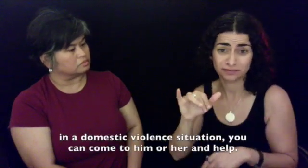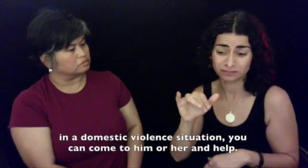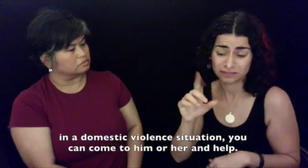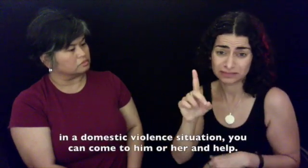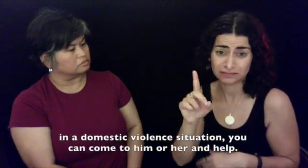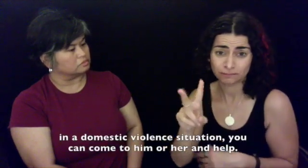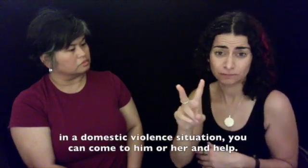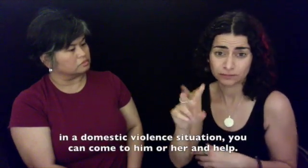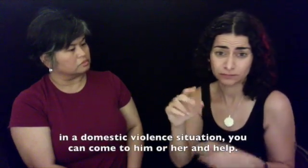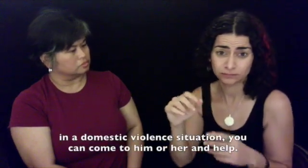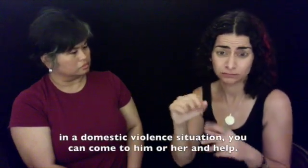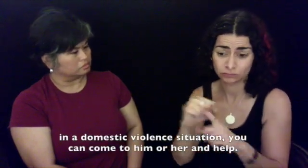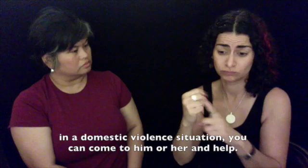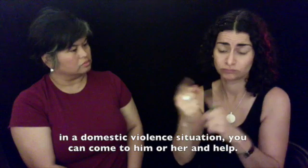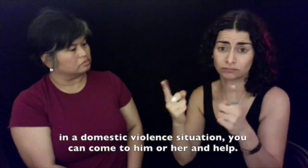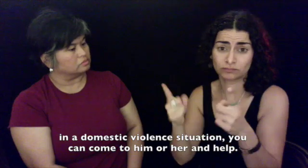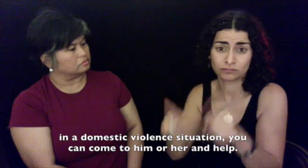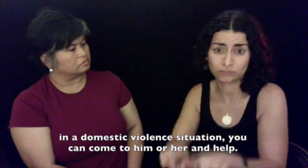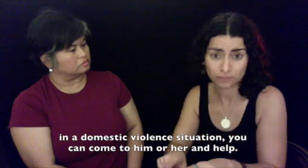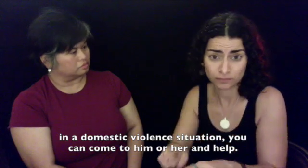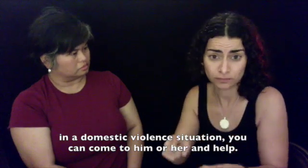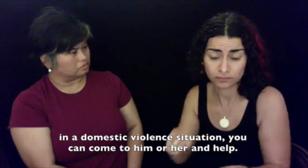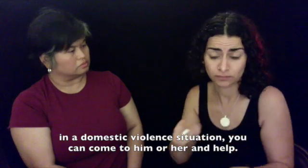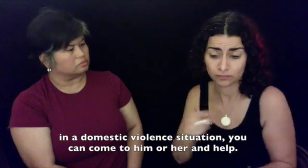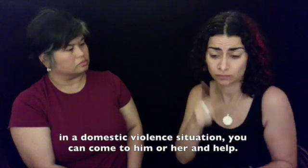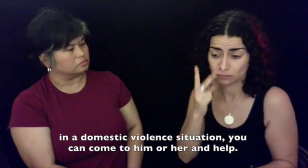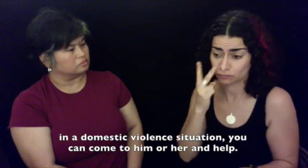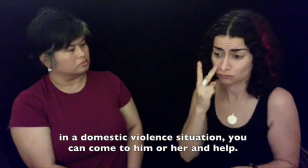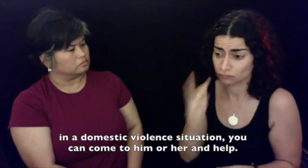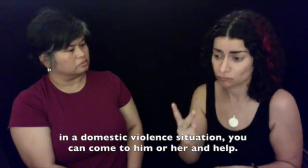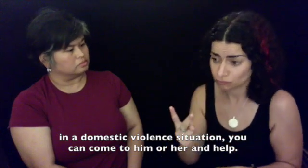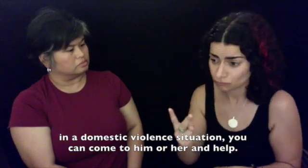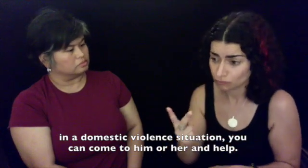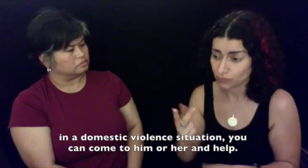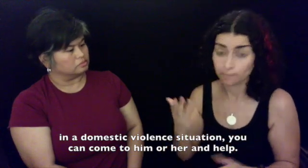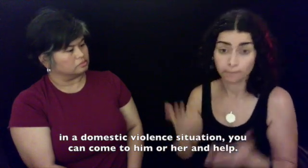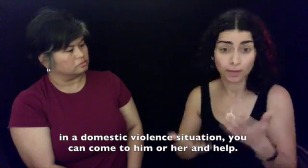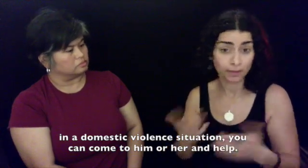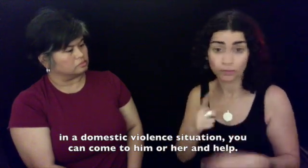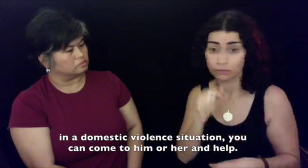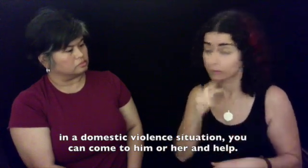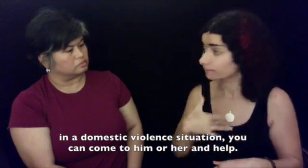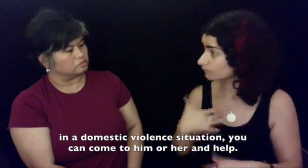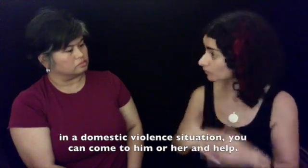in a domestic violence situation, you can come to him or her and help.